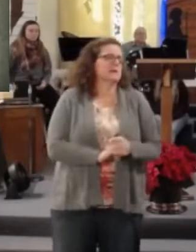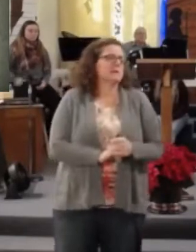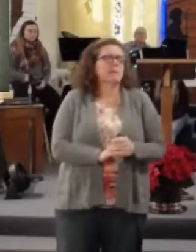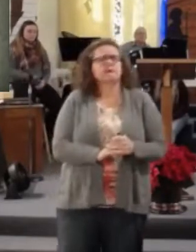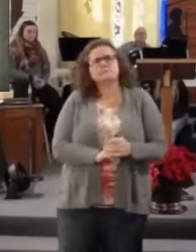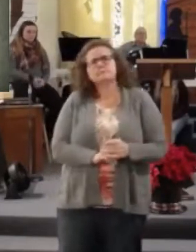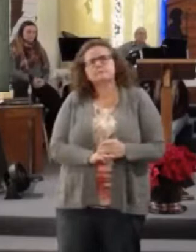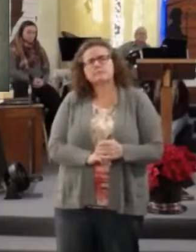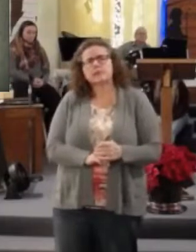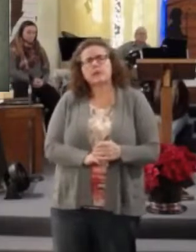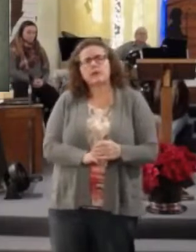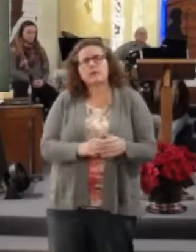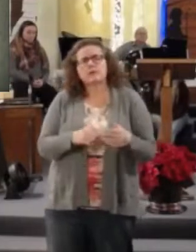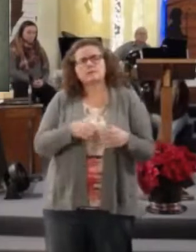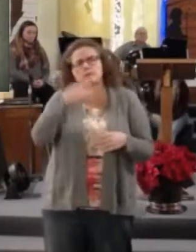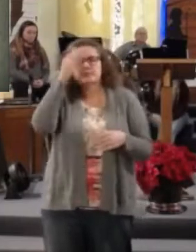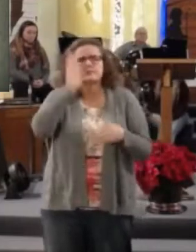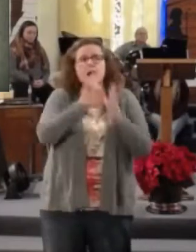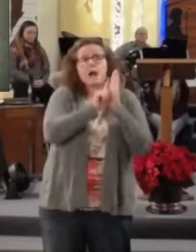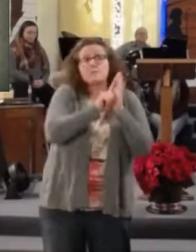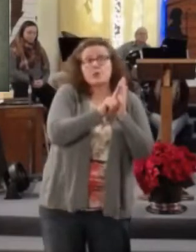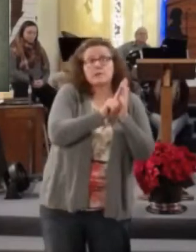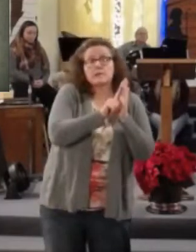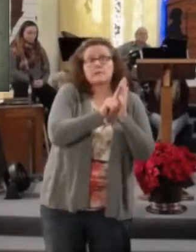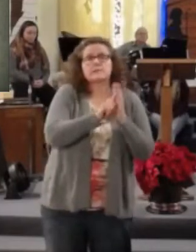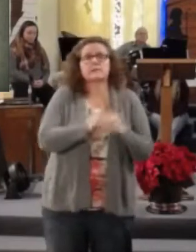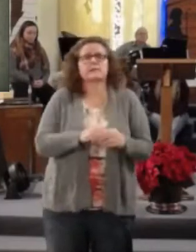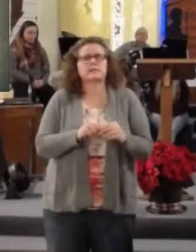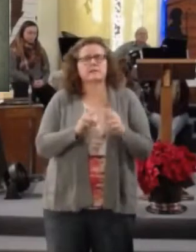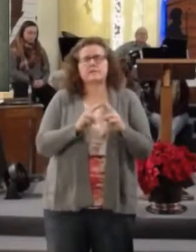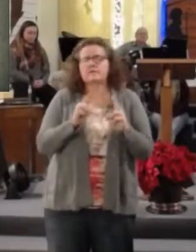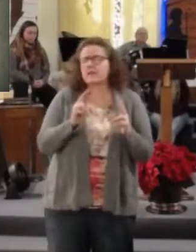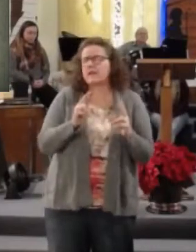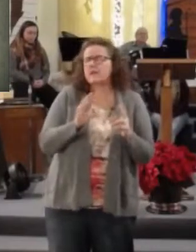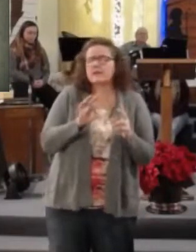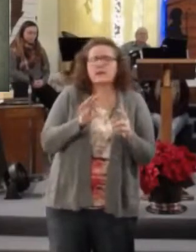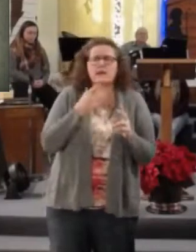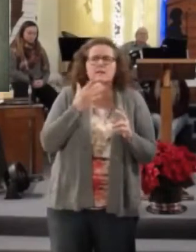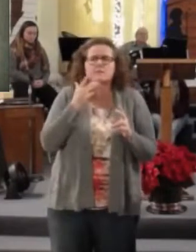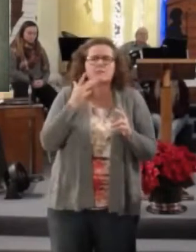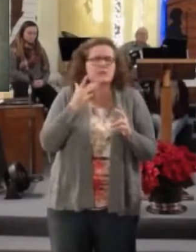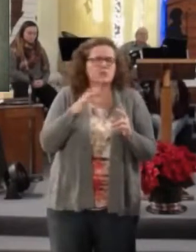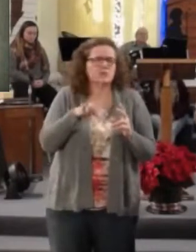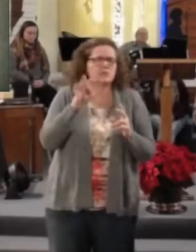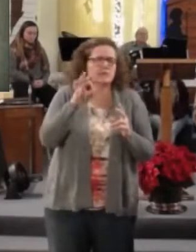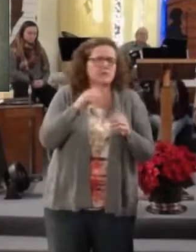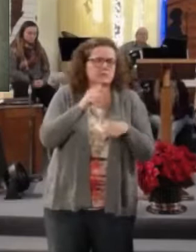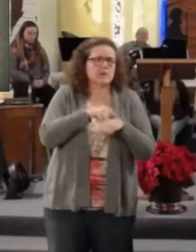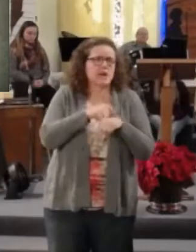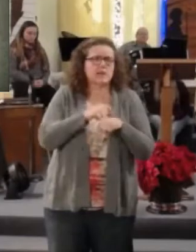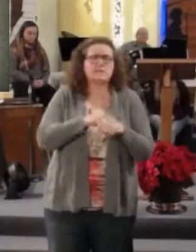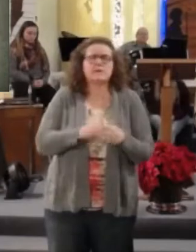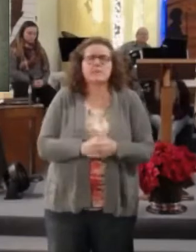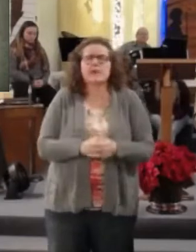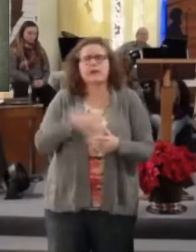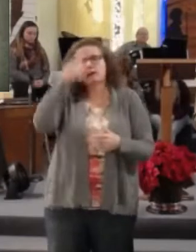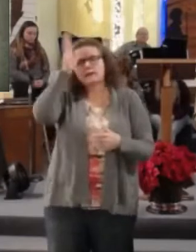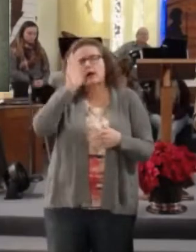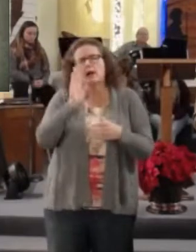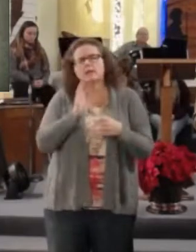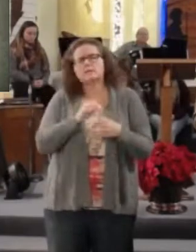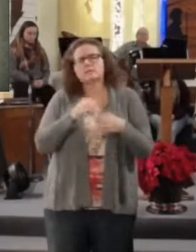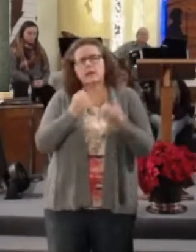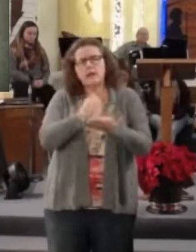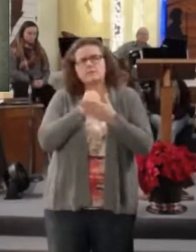So this is called a God moment. And of course, a God moment is a very special time that God makes it very clear that he's working